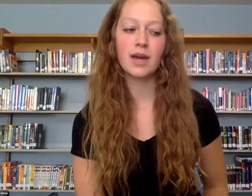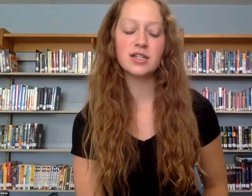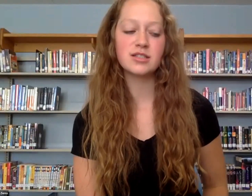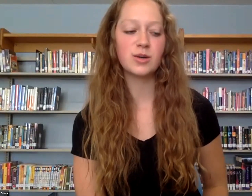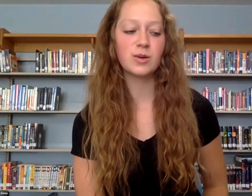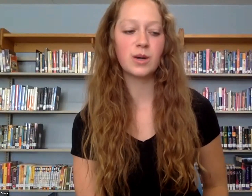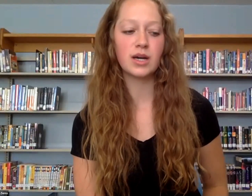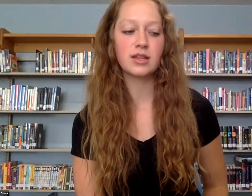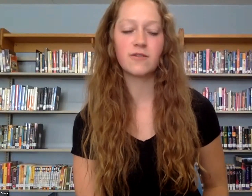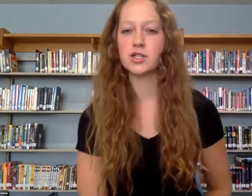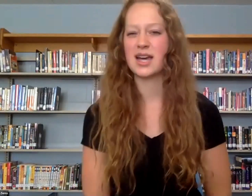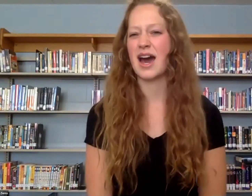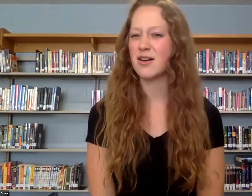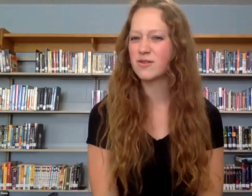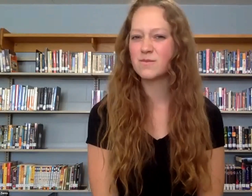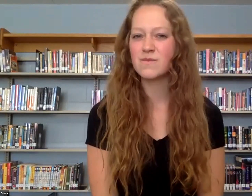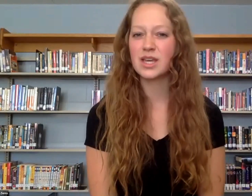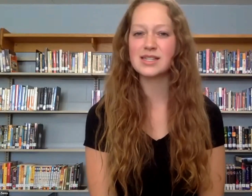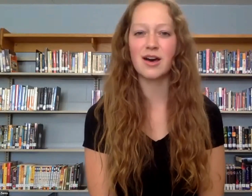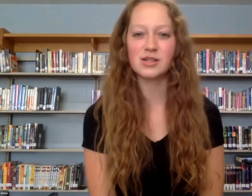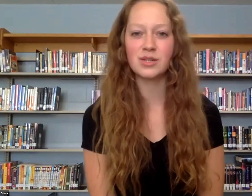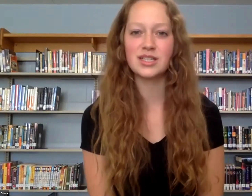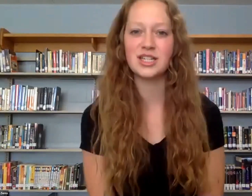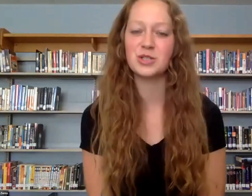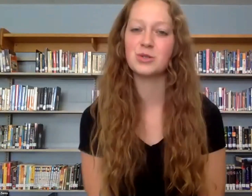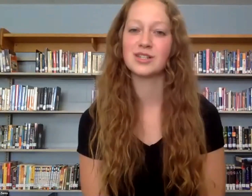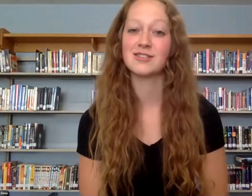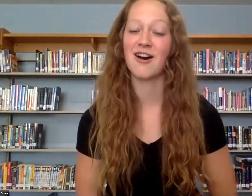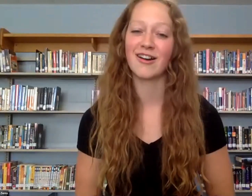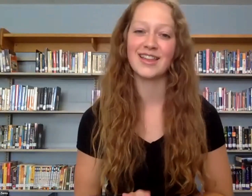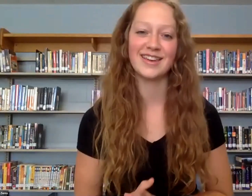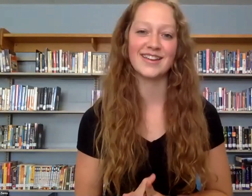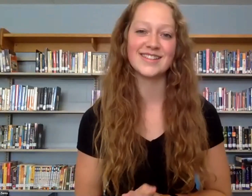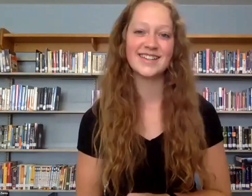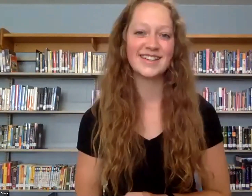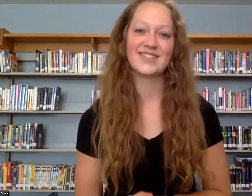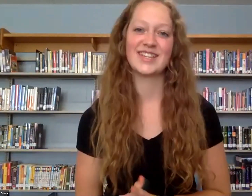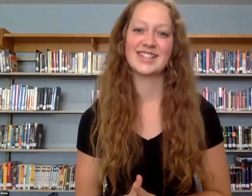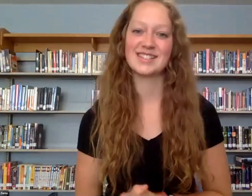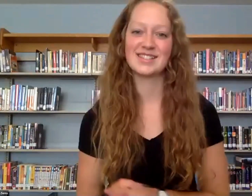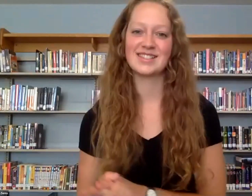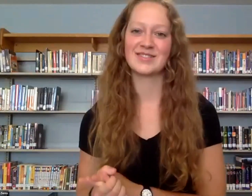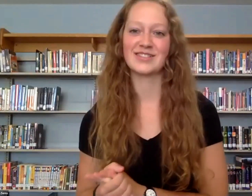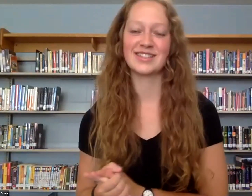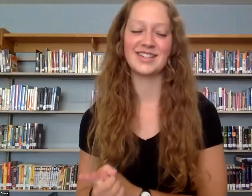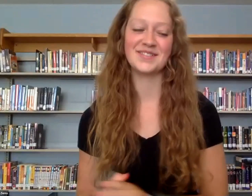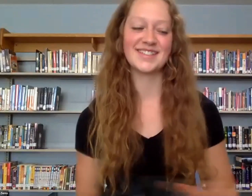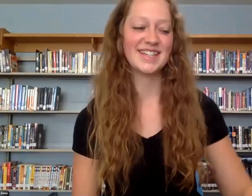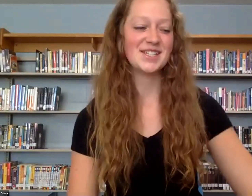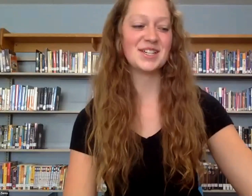just do the first half because I also want to teach you a song at the end because it's really, really cute. So